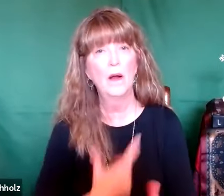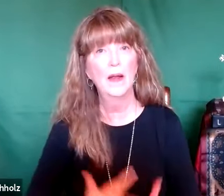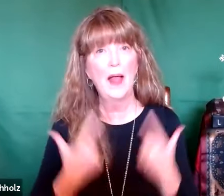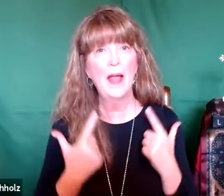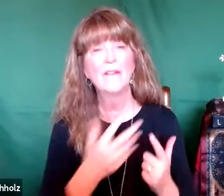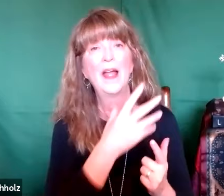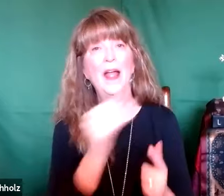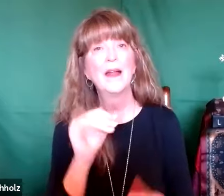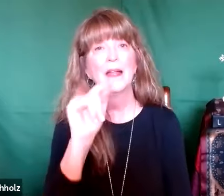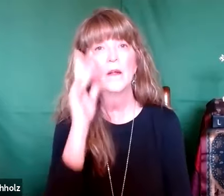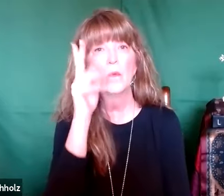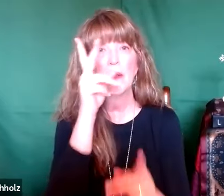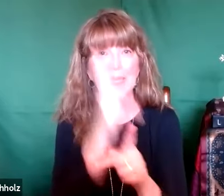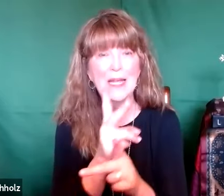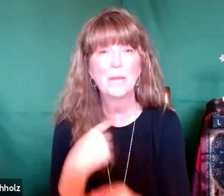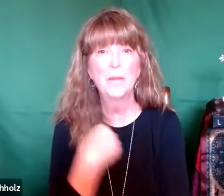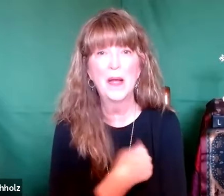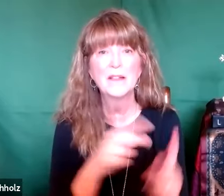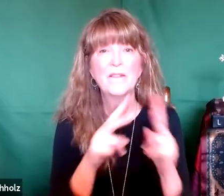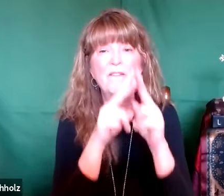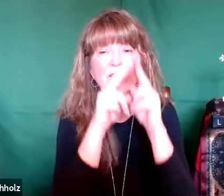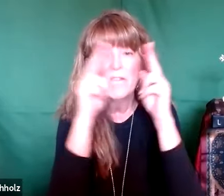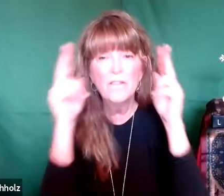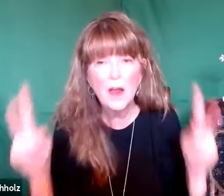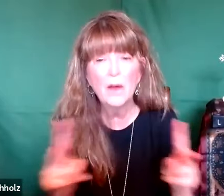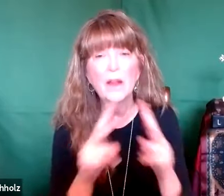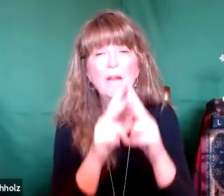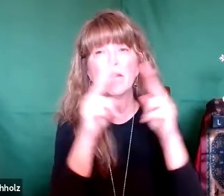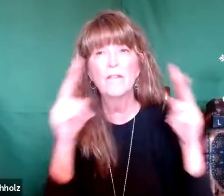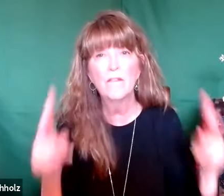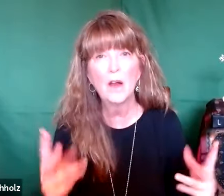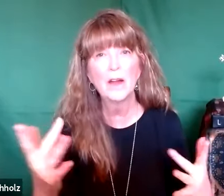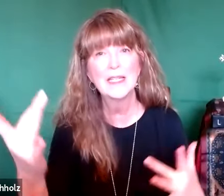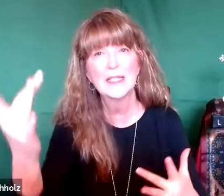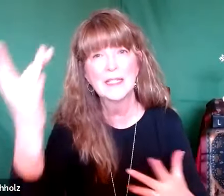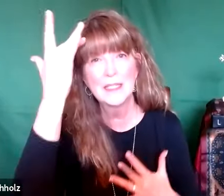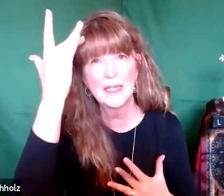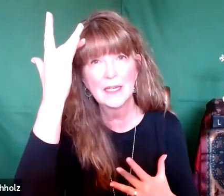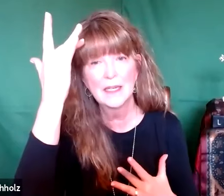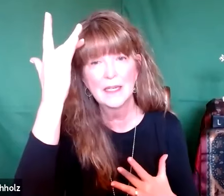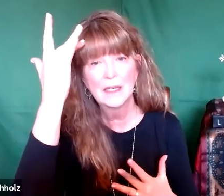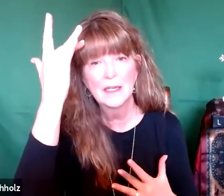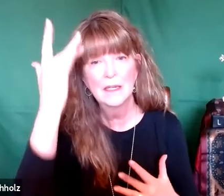as creating more pain for those in our lives. They will also keep us incredibly